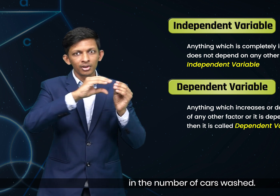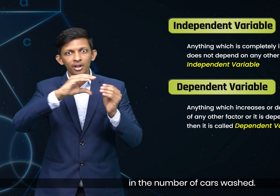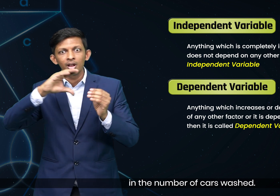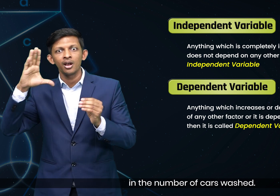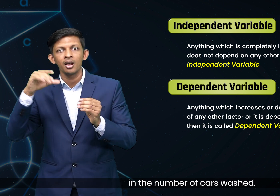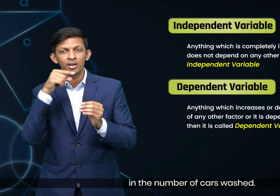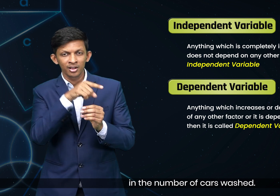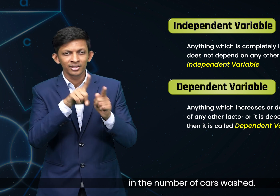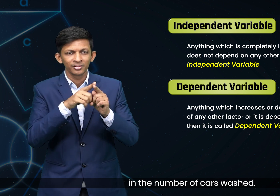of cars washed.